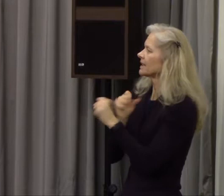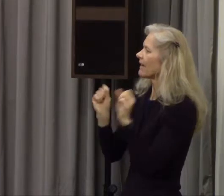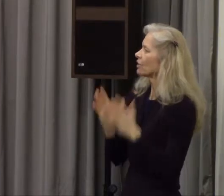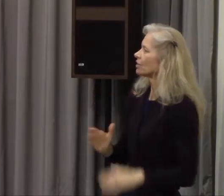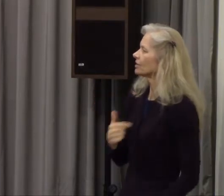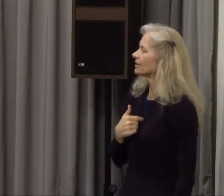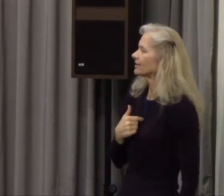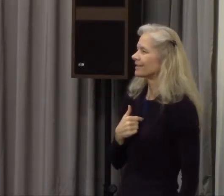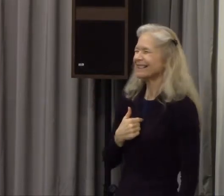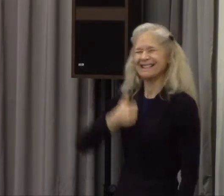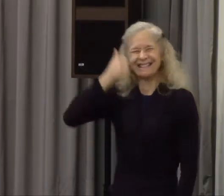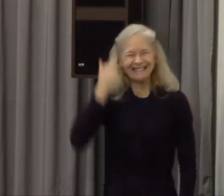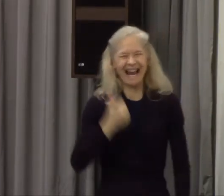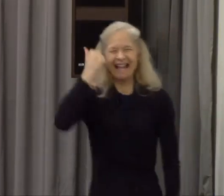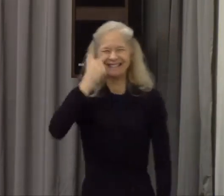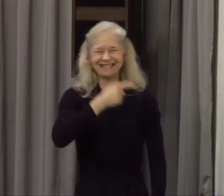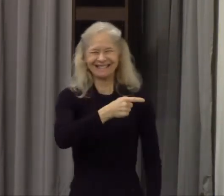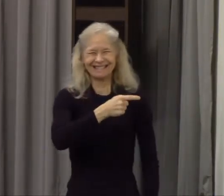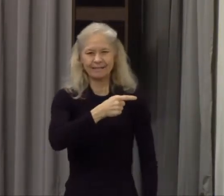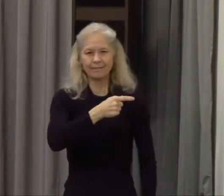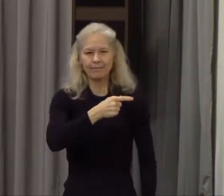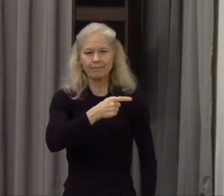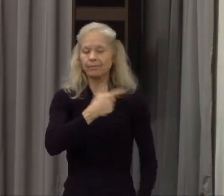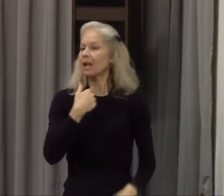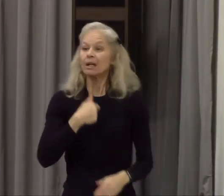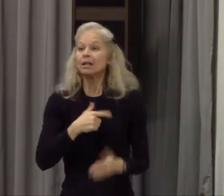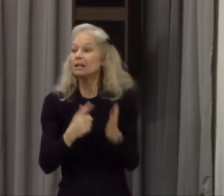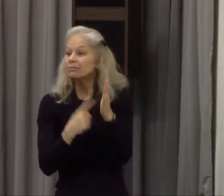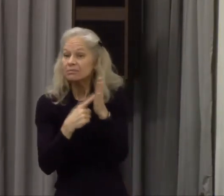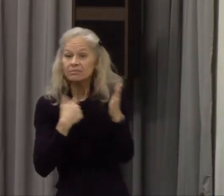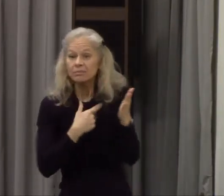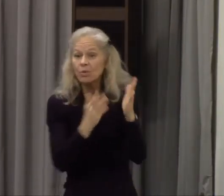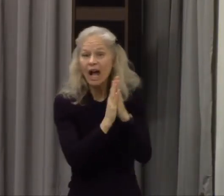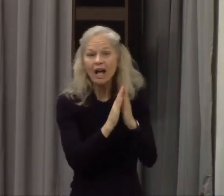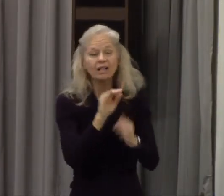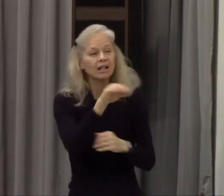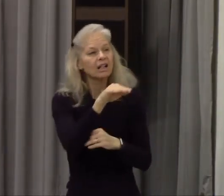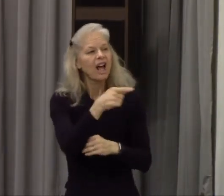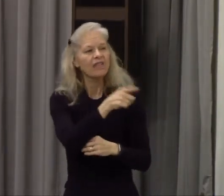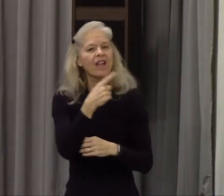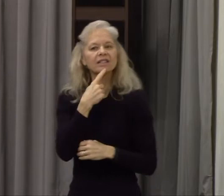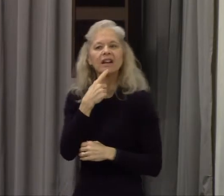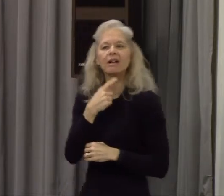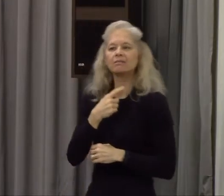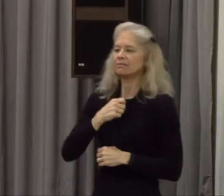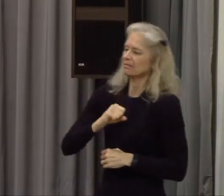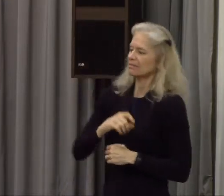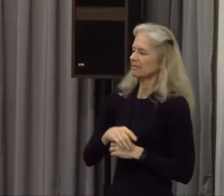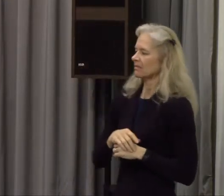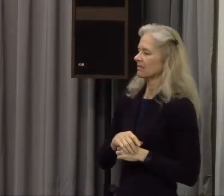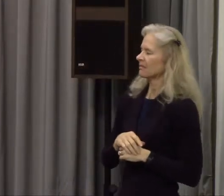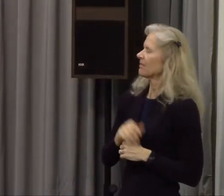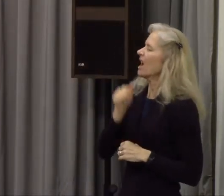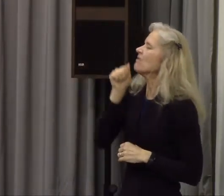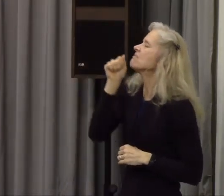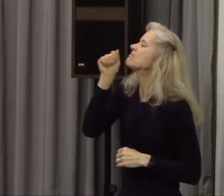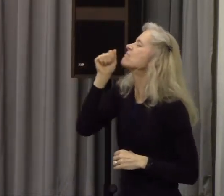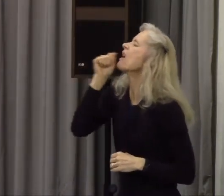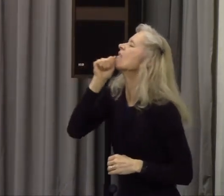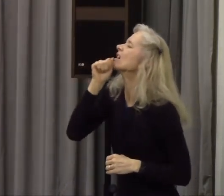Well, nobody can know that. Well, I hope so. Listen, I don't have a hope-so salvation, okay? I have a